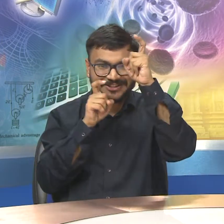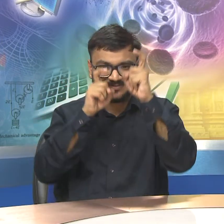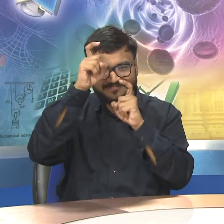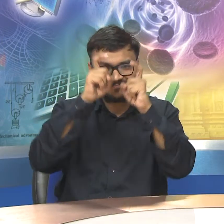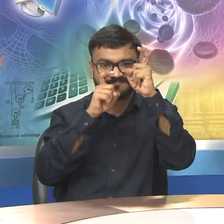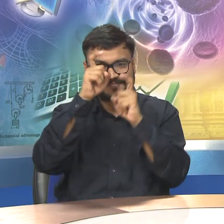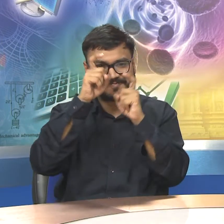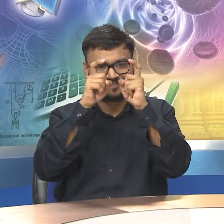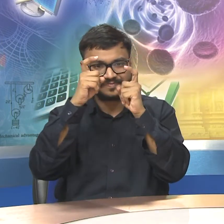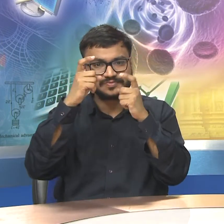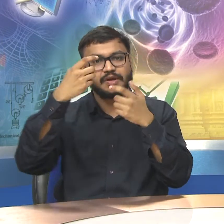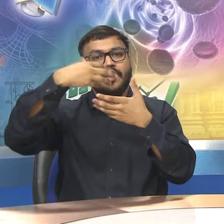Non-manual components,